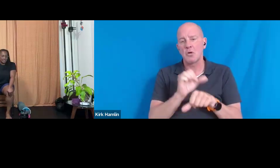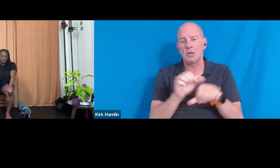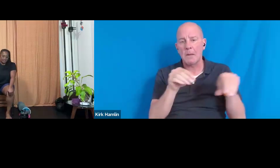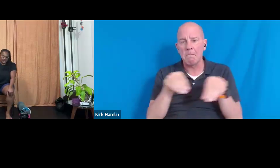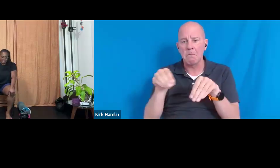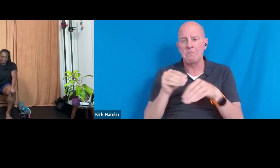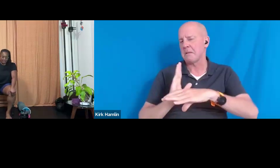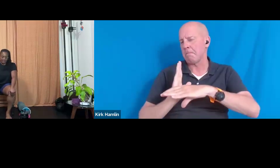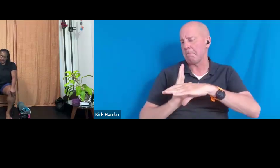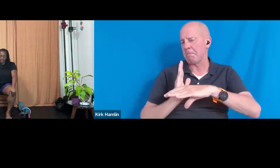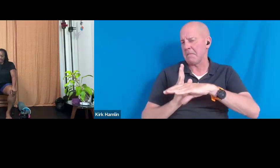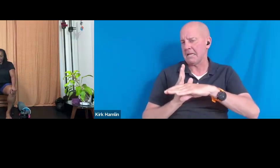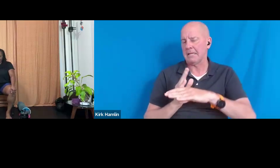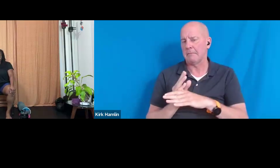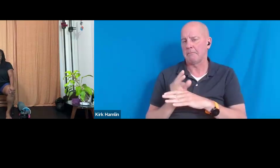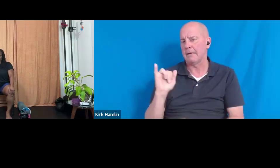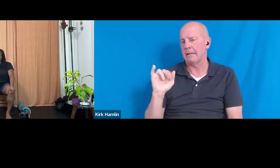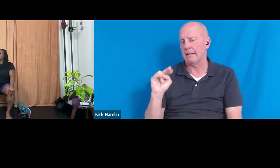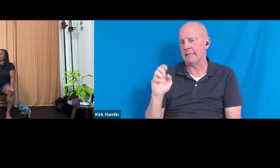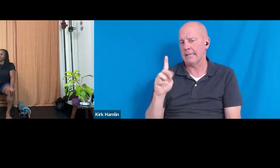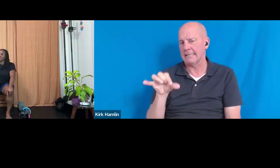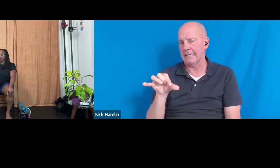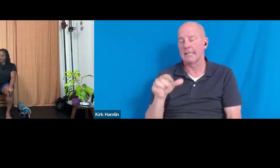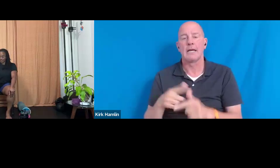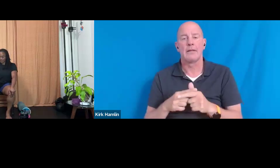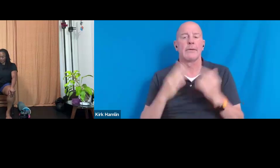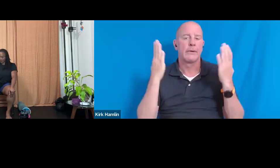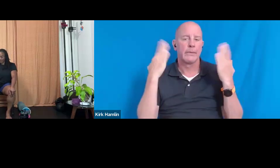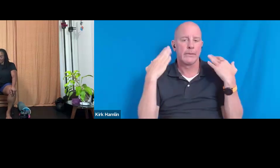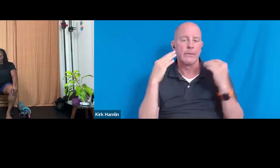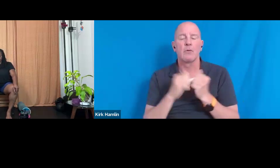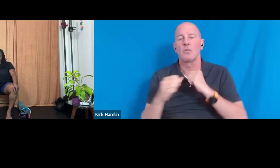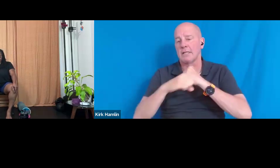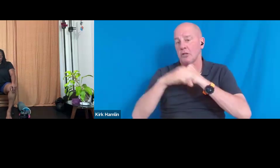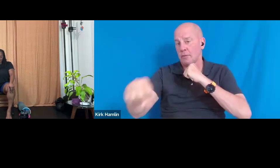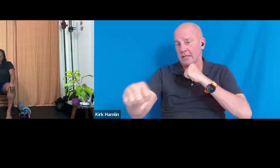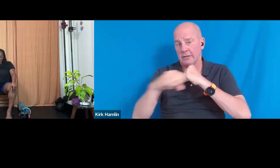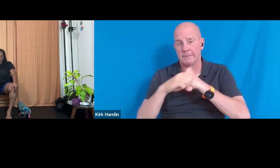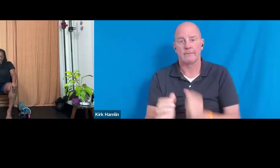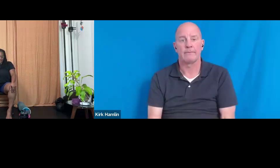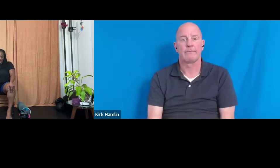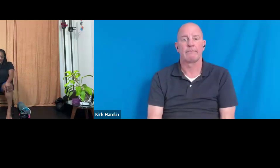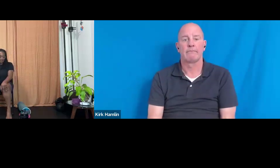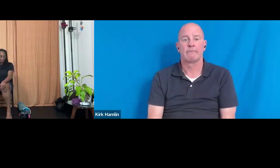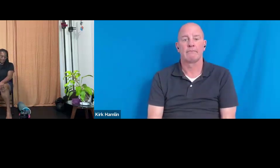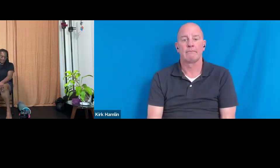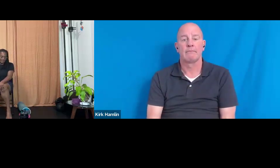medium intensity. And then we'll cool down with some stretches. So things that you might